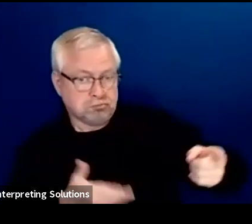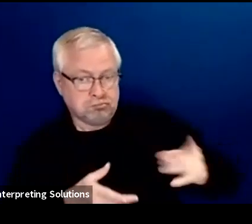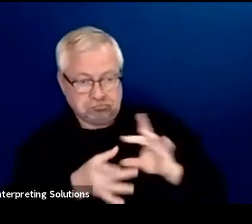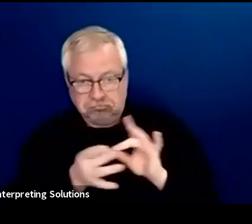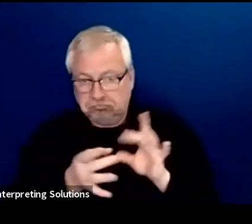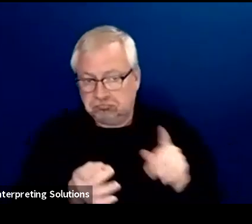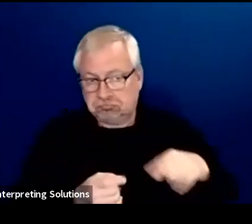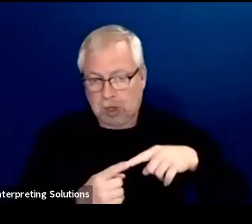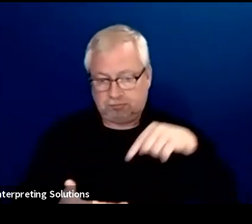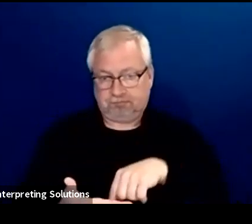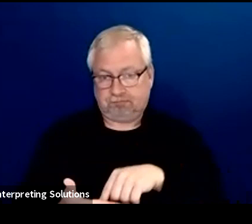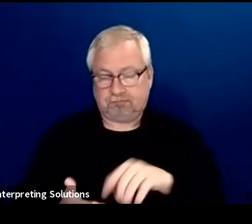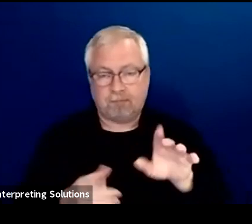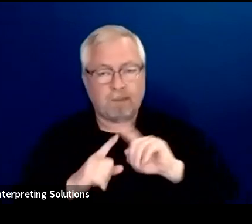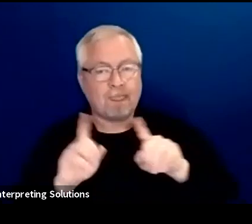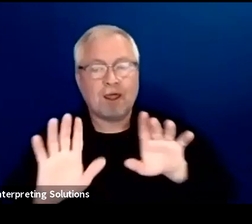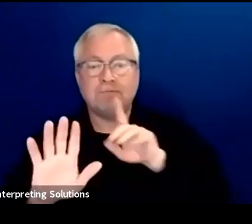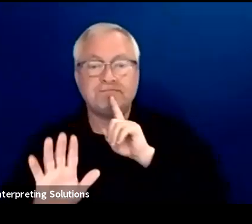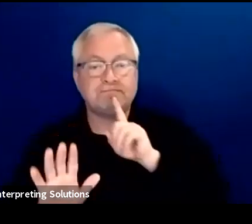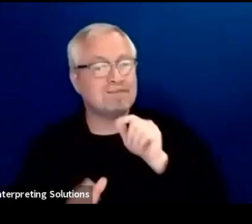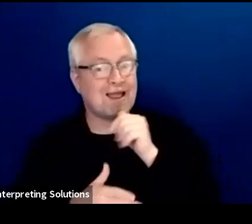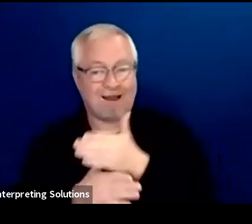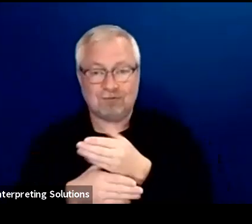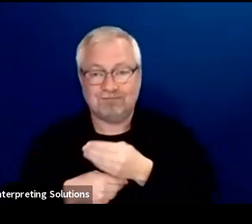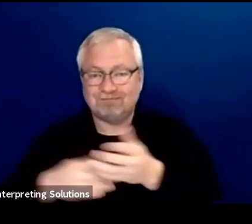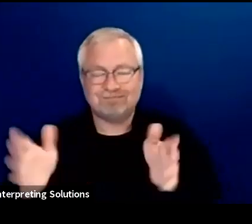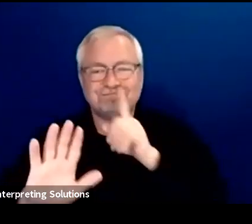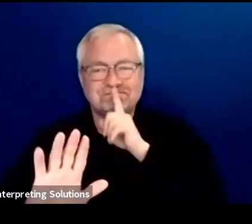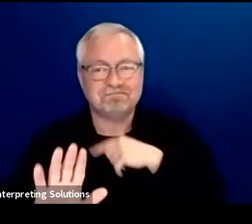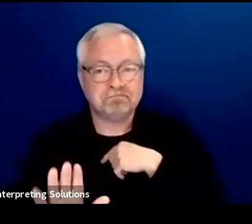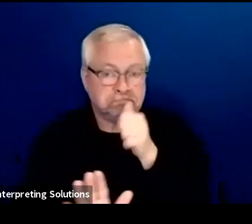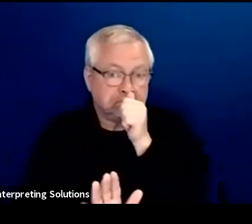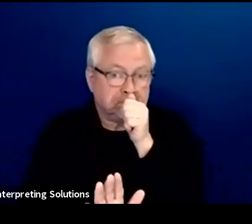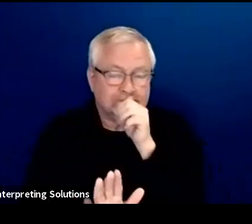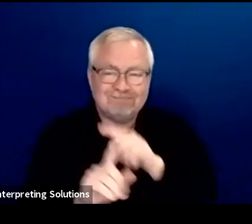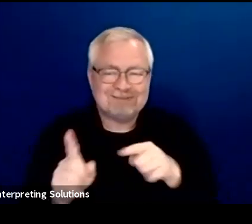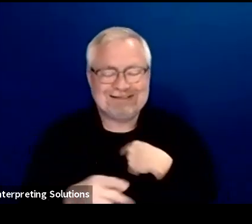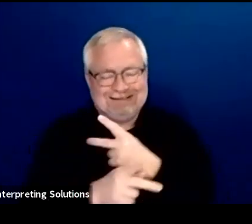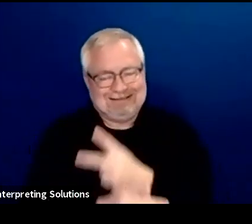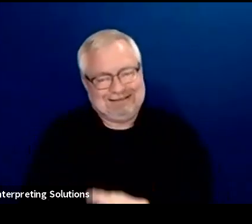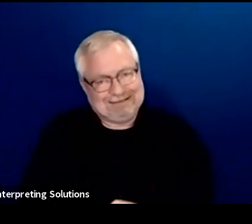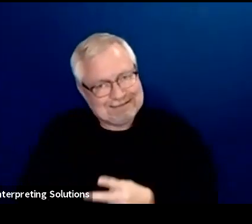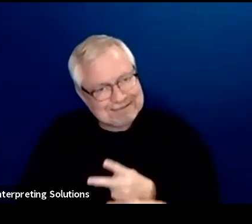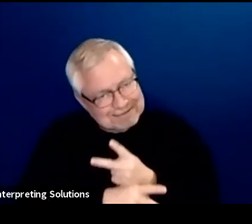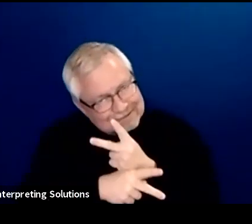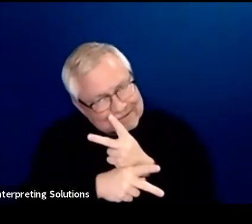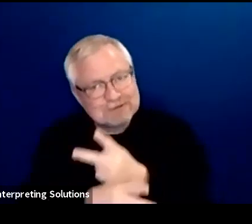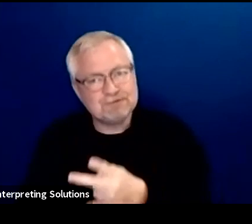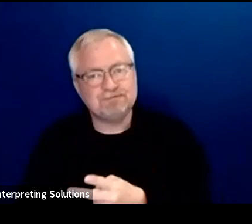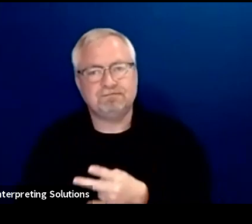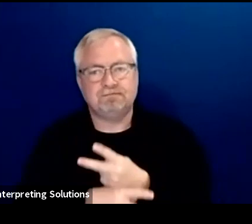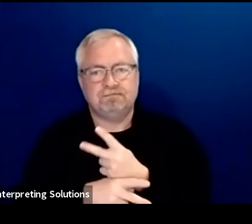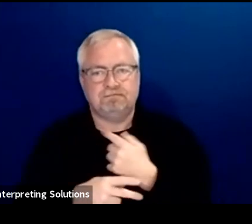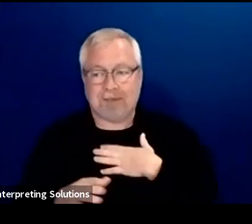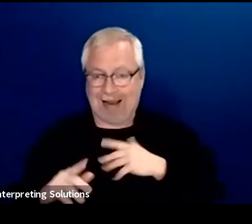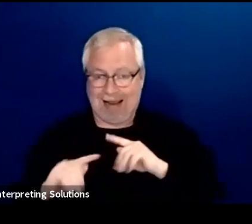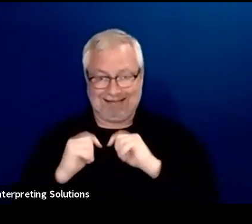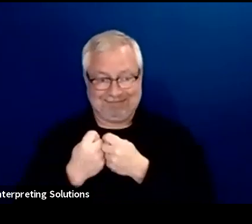information, it's simply what we have to be very careful. I say we as our team to put it out there, because there is a